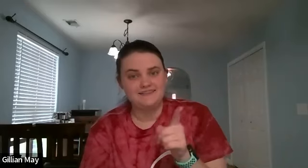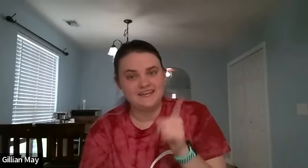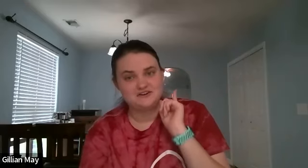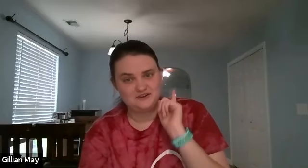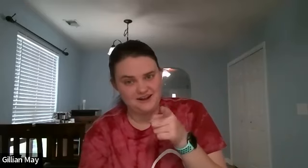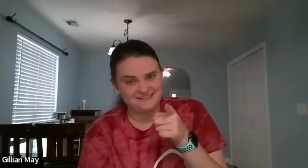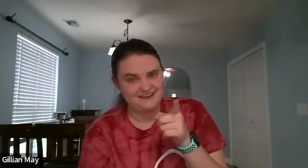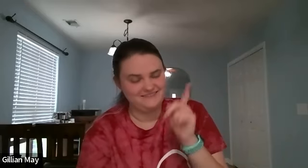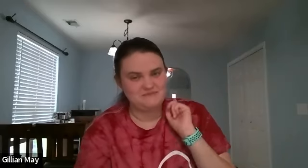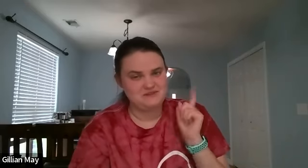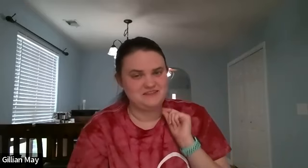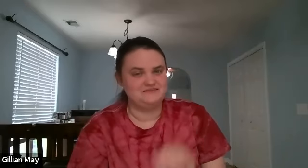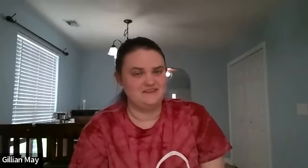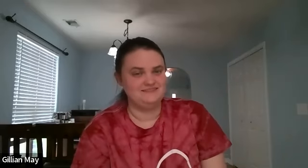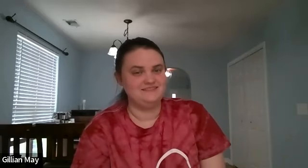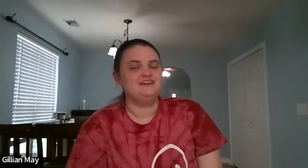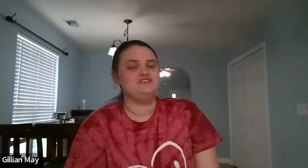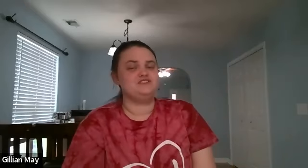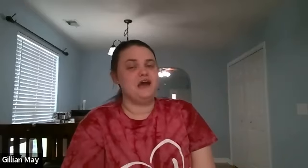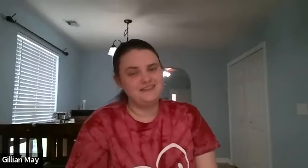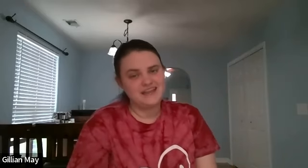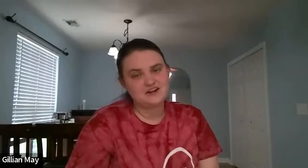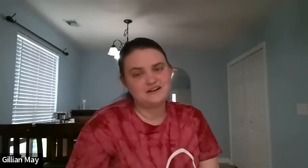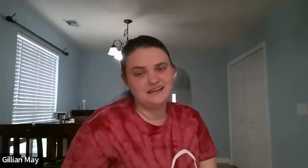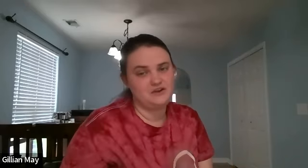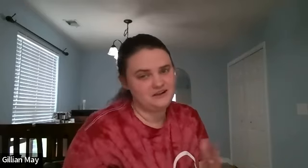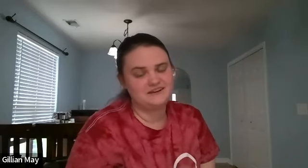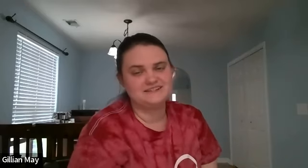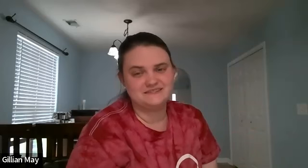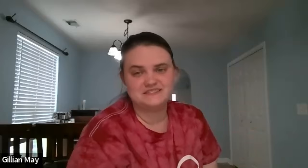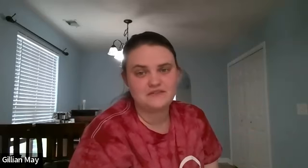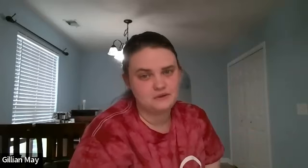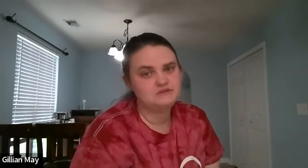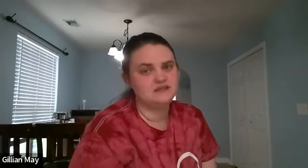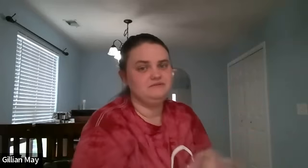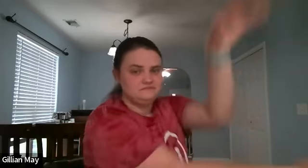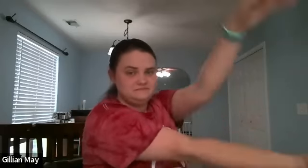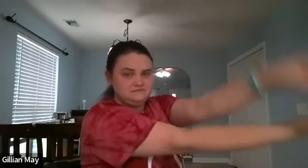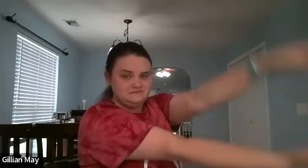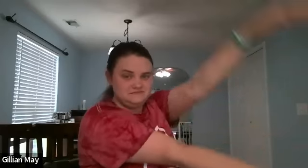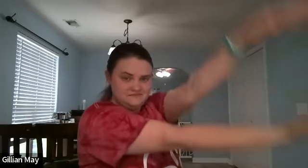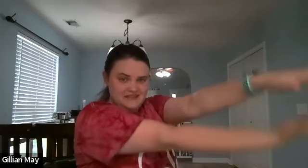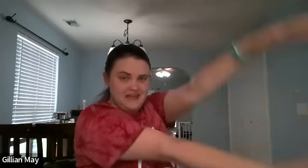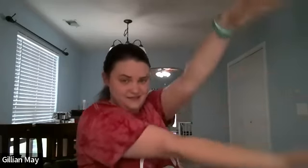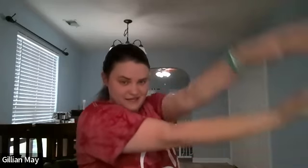Alligator and crocodile, that made me think of that. So alligator and crocodile is the sign that we would think. Alligator.